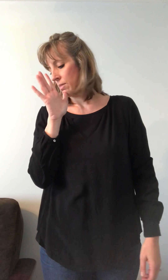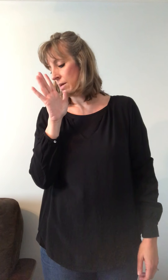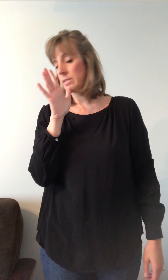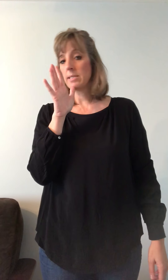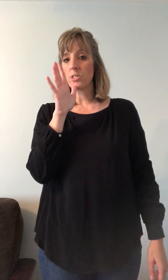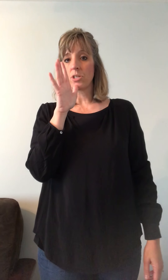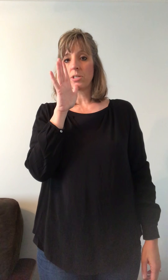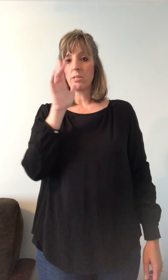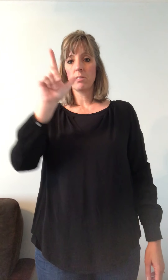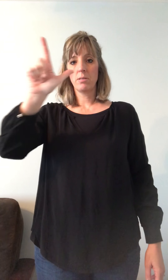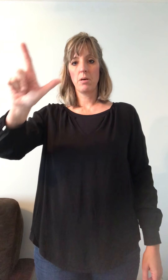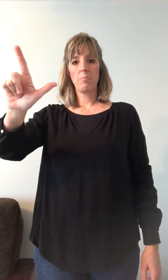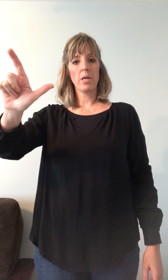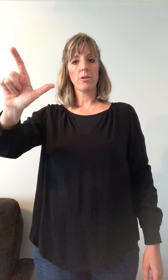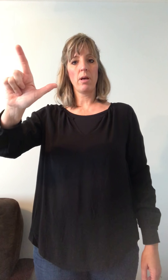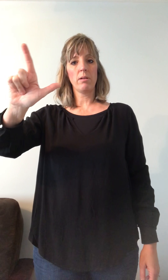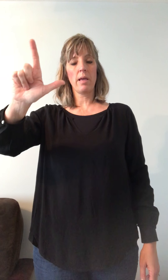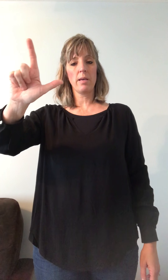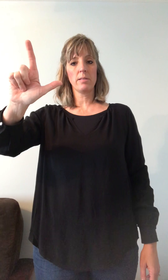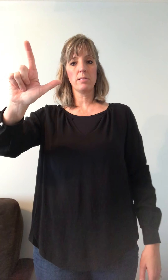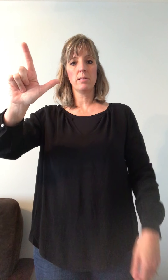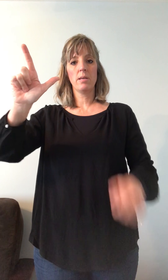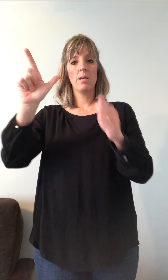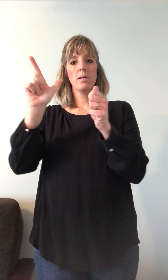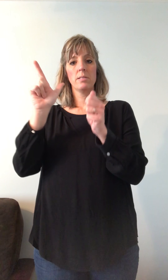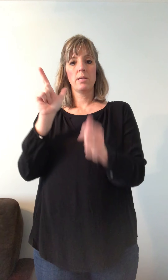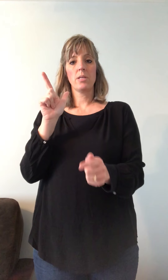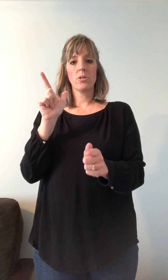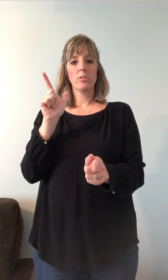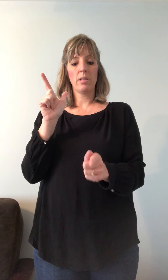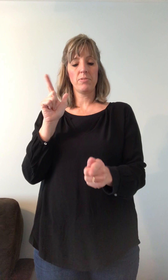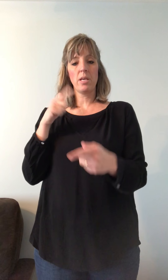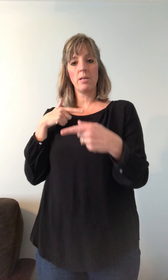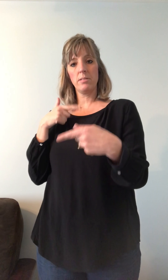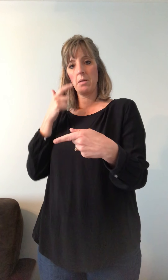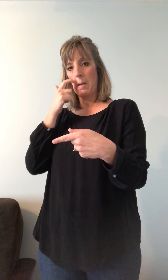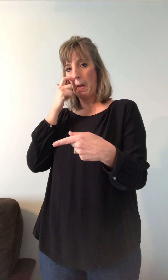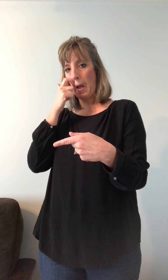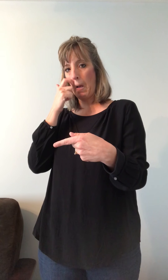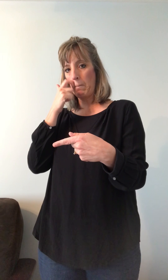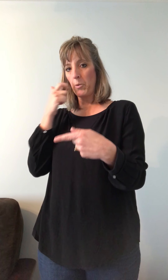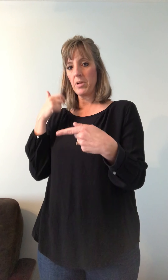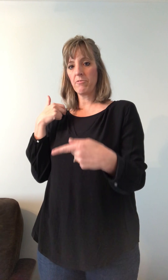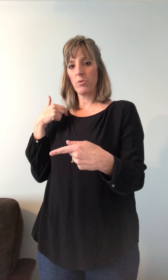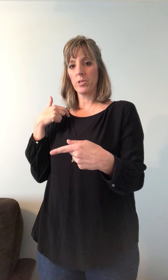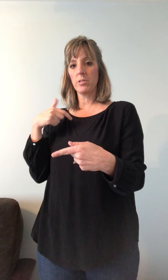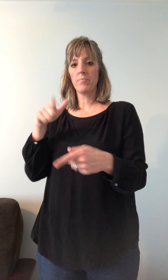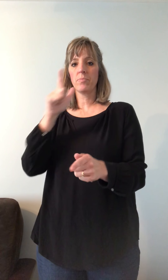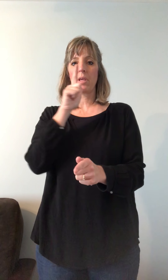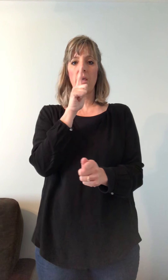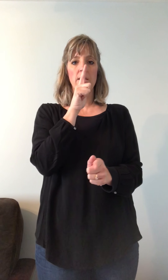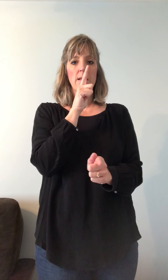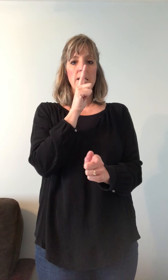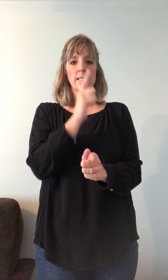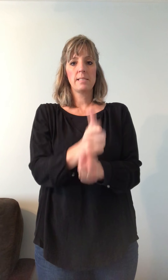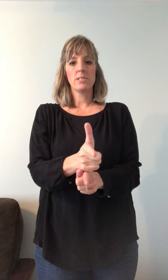Then sister, make your L hand, take your left hand, point it forward, okay?